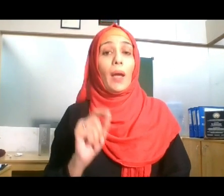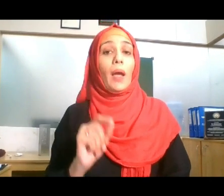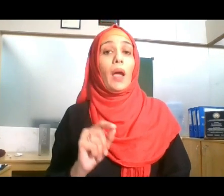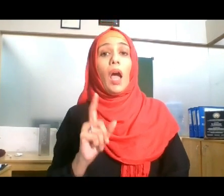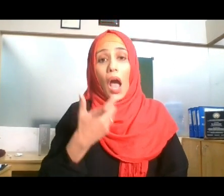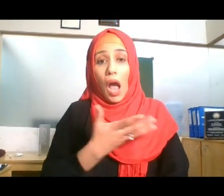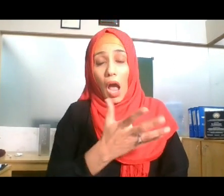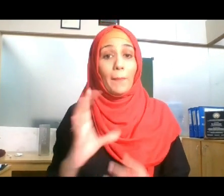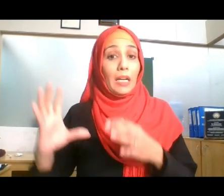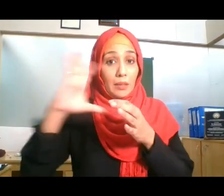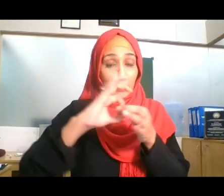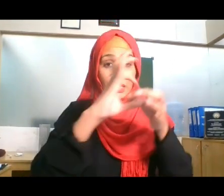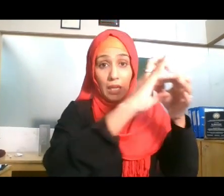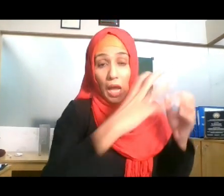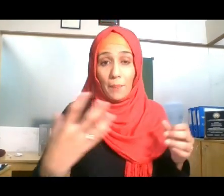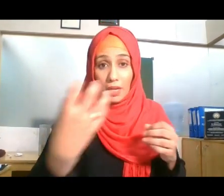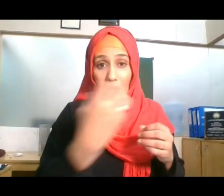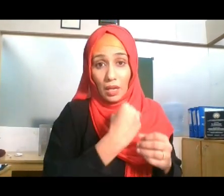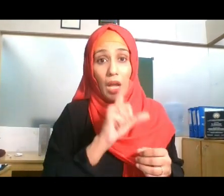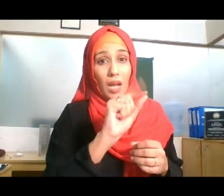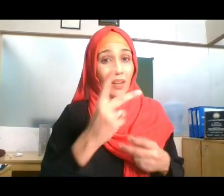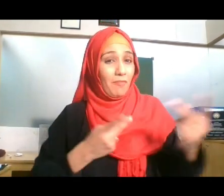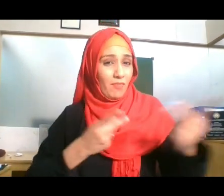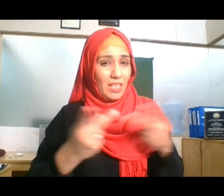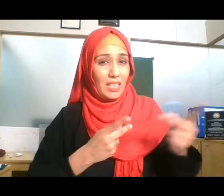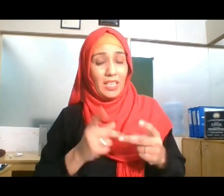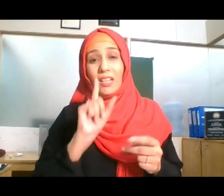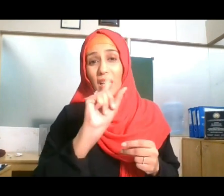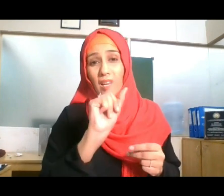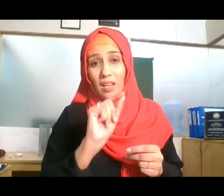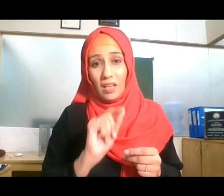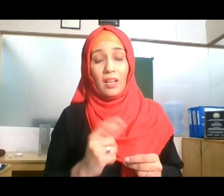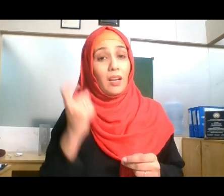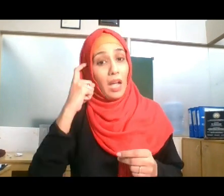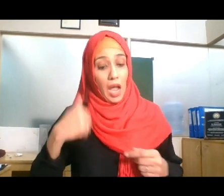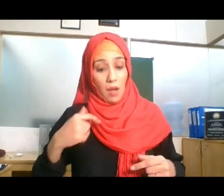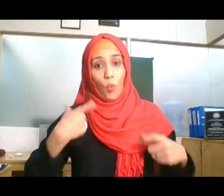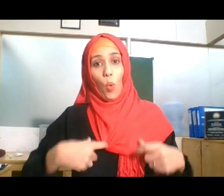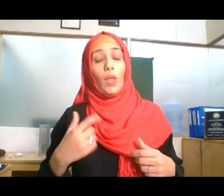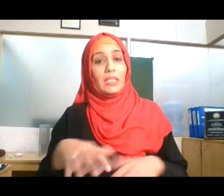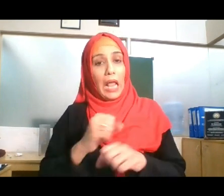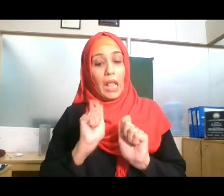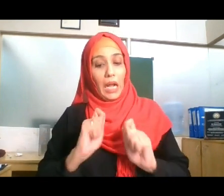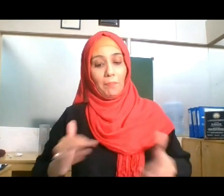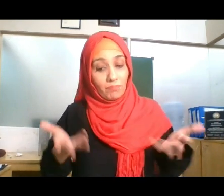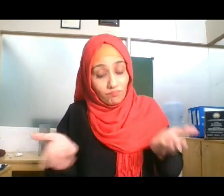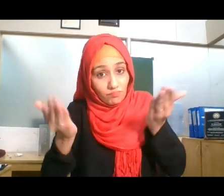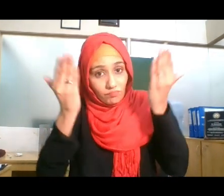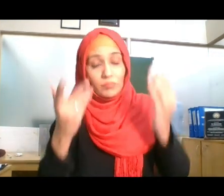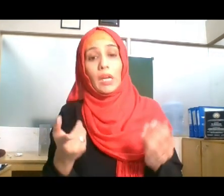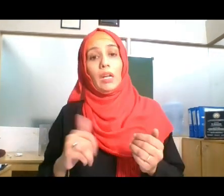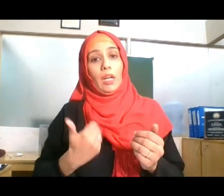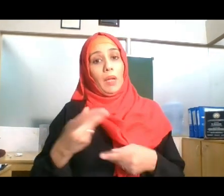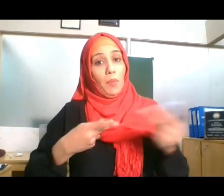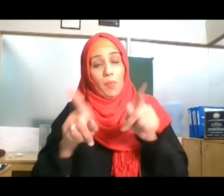that partnerships are there and that we do facilitate sort of this capacity building that you mentioned to allow for policy mandates,